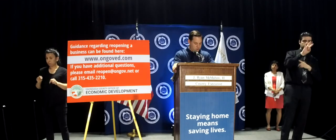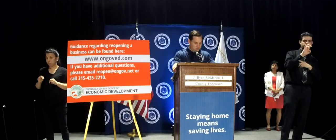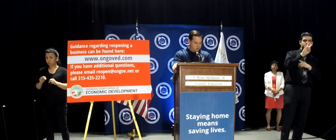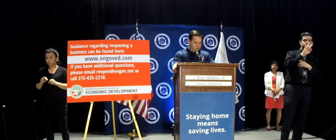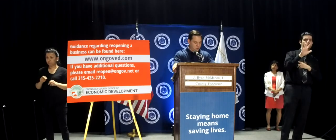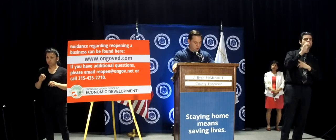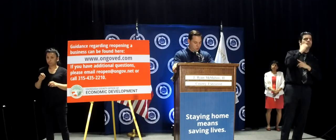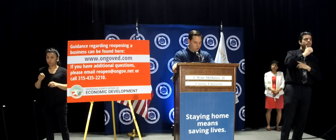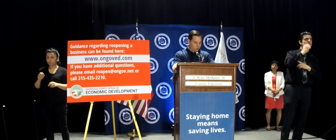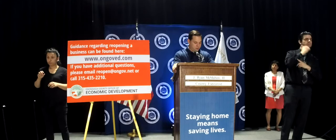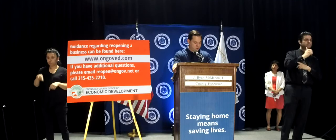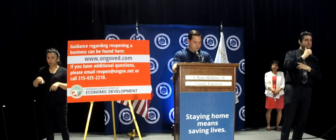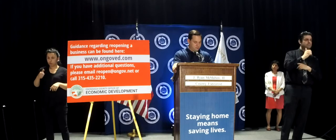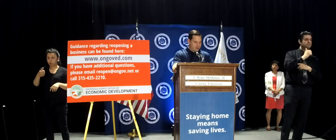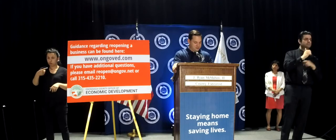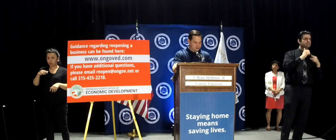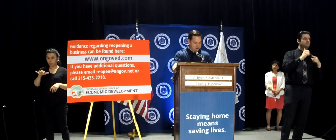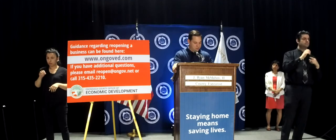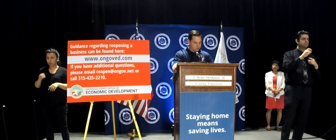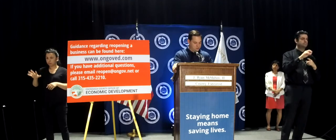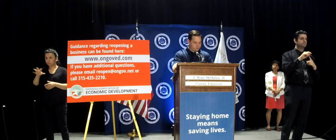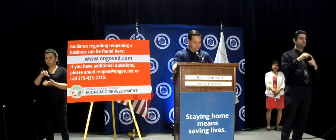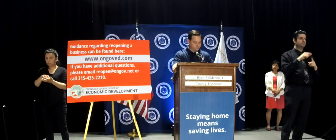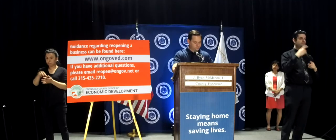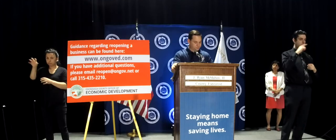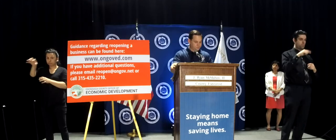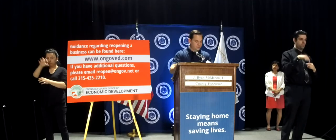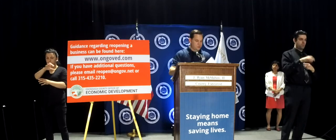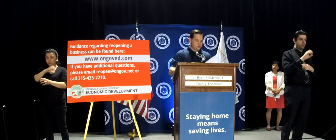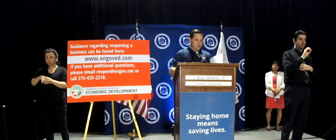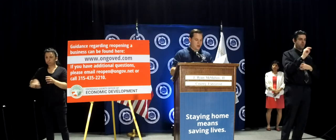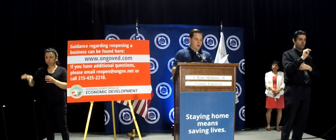Oswego, Cayuga, Cortland, and Madison counties.